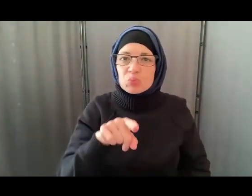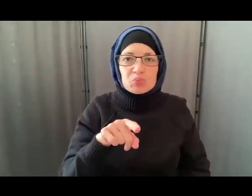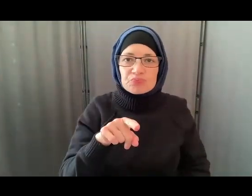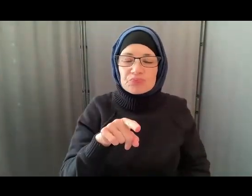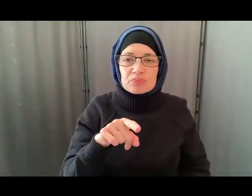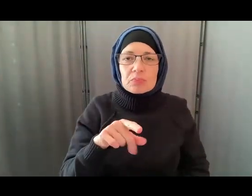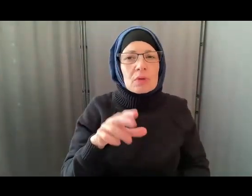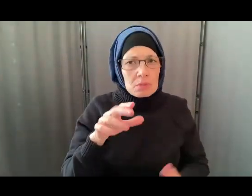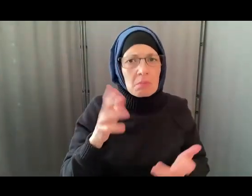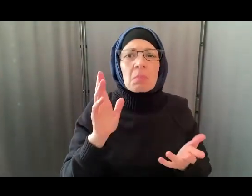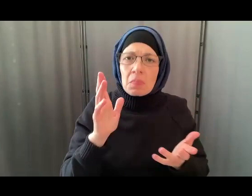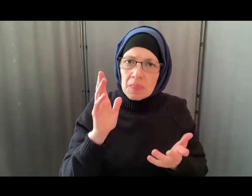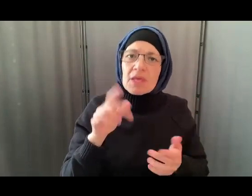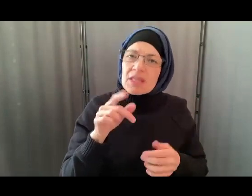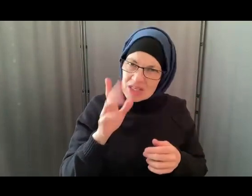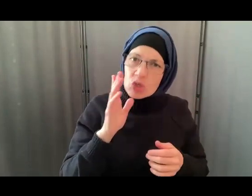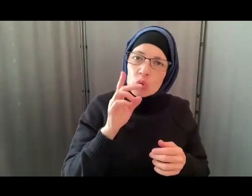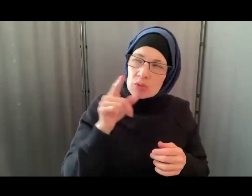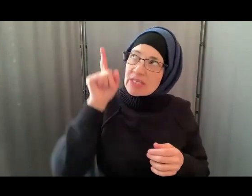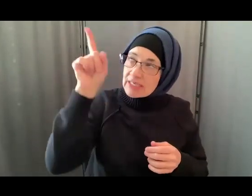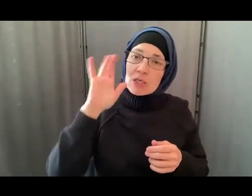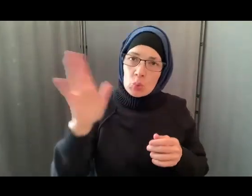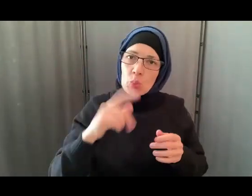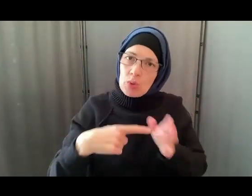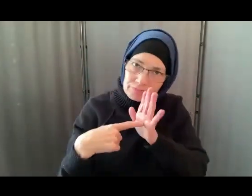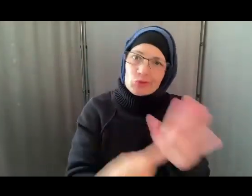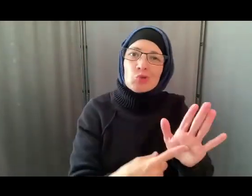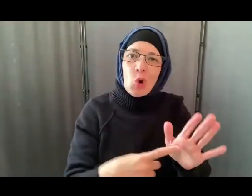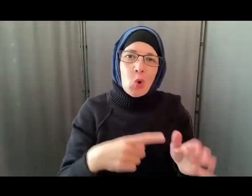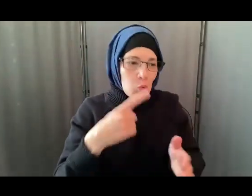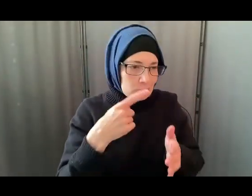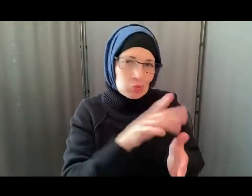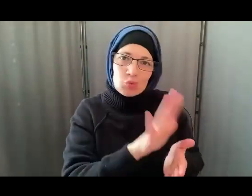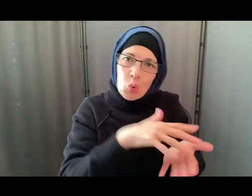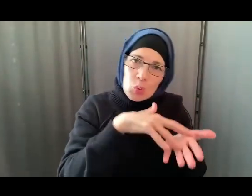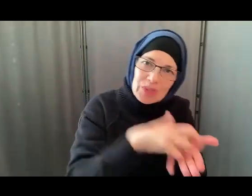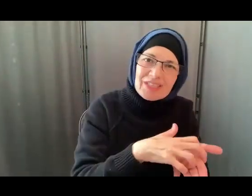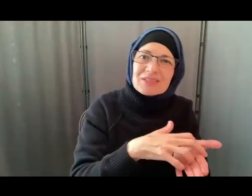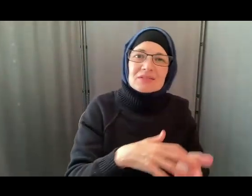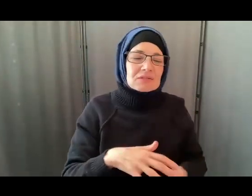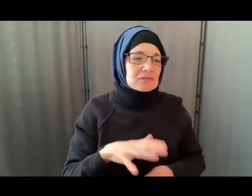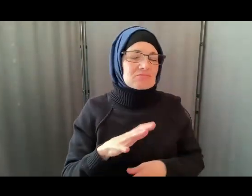It will expose your weaknesses, and it will expose your grudges.